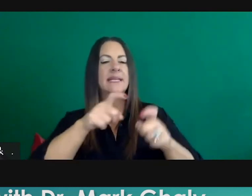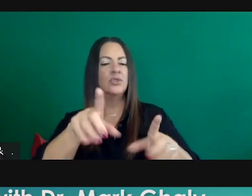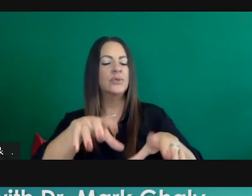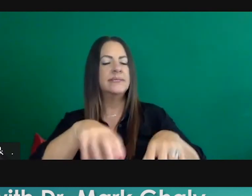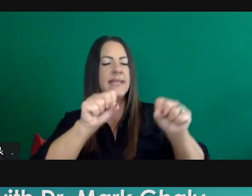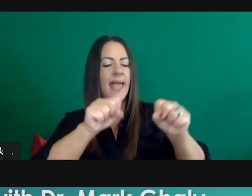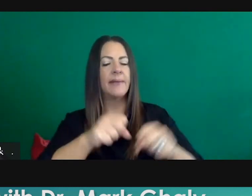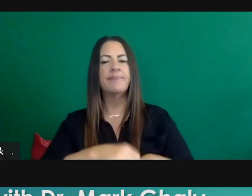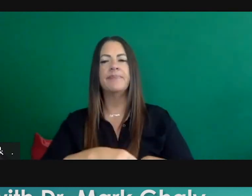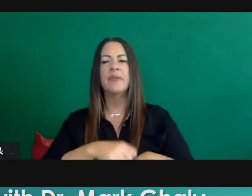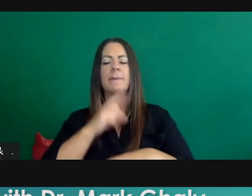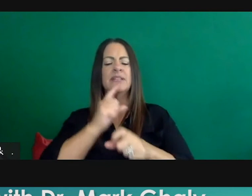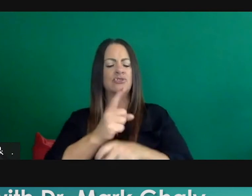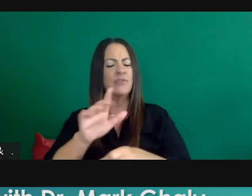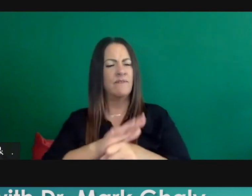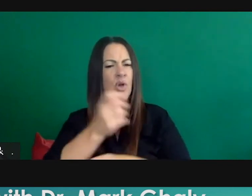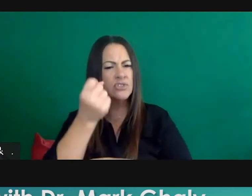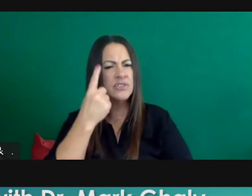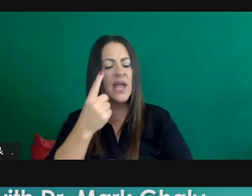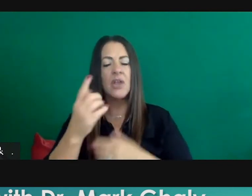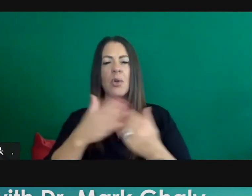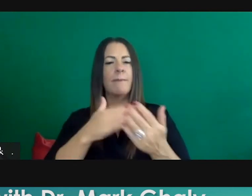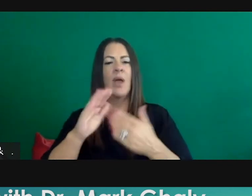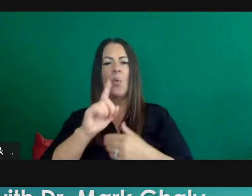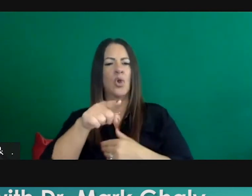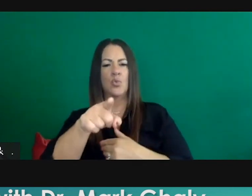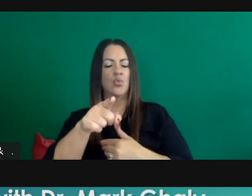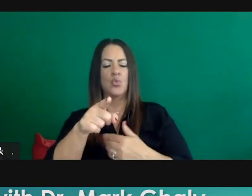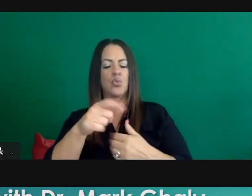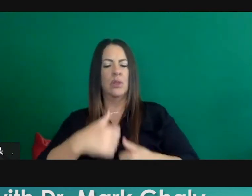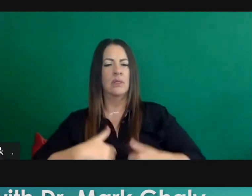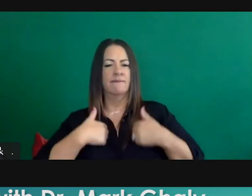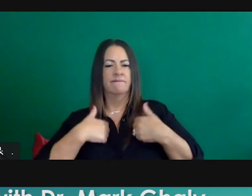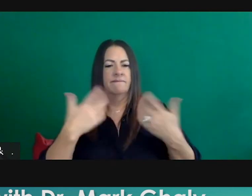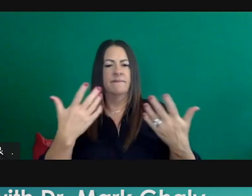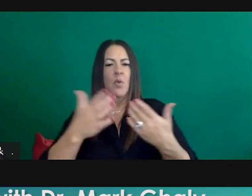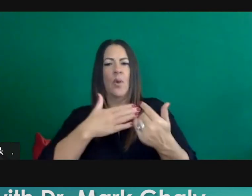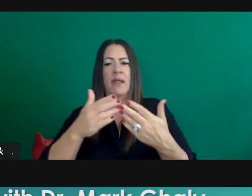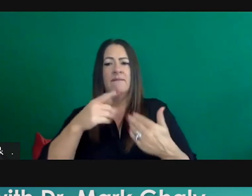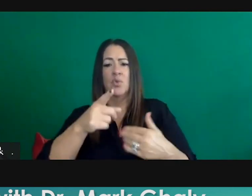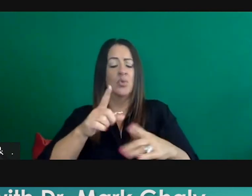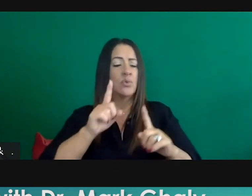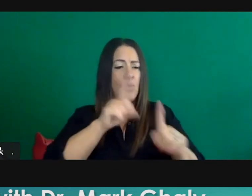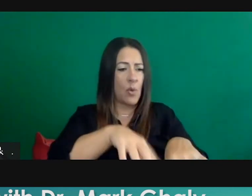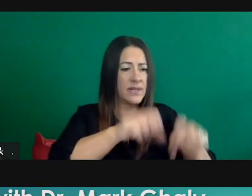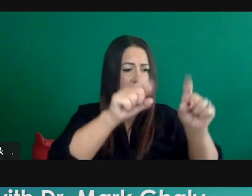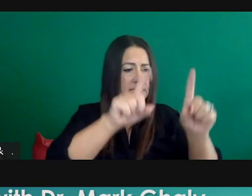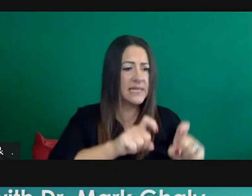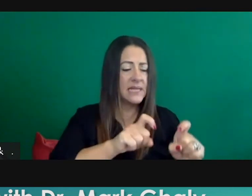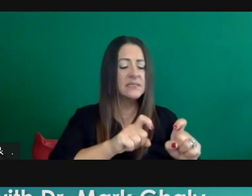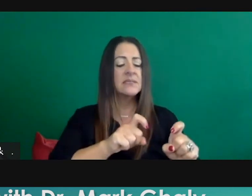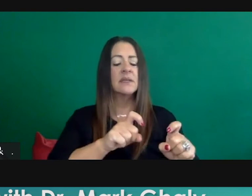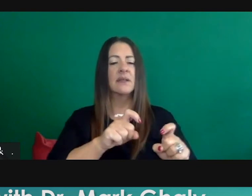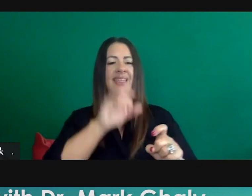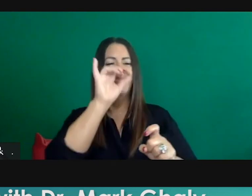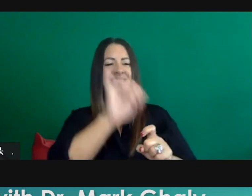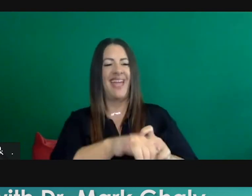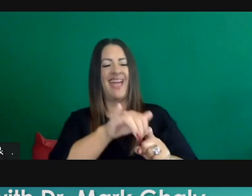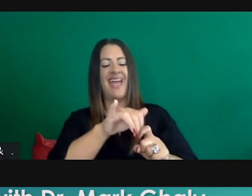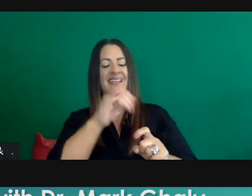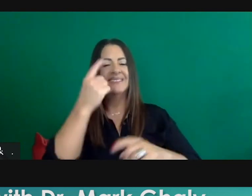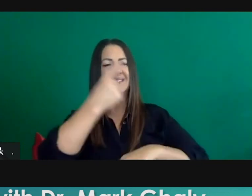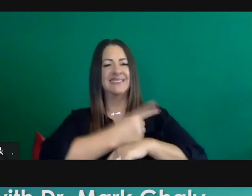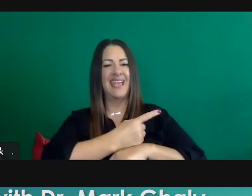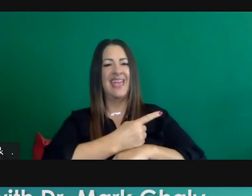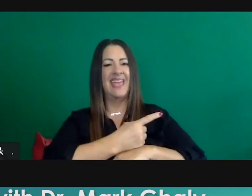really understand that. But wherever you are, know that whenever you get tested, it just tells you what you are at that moment, not